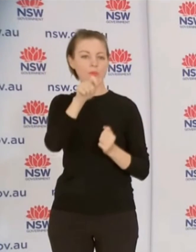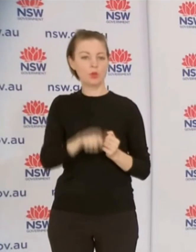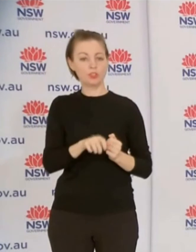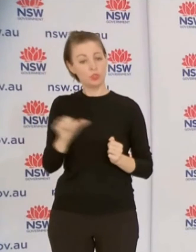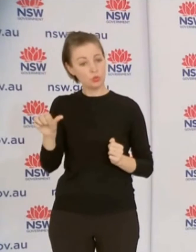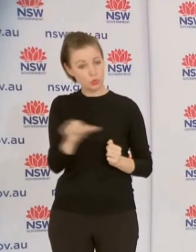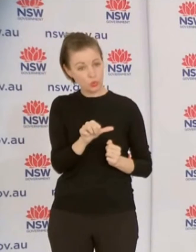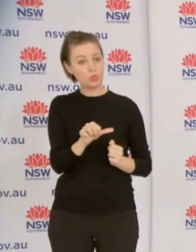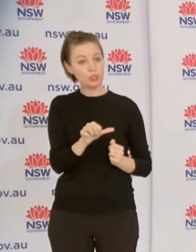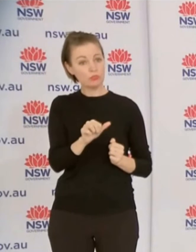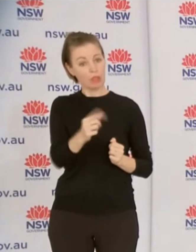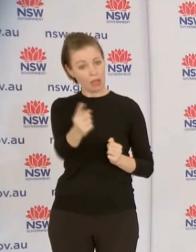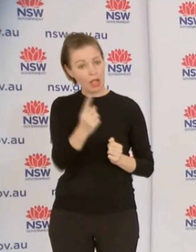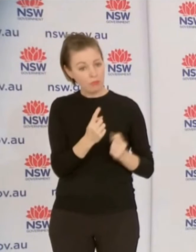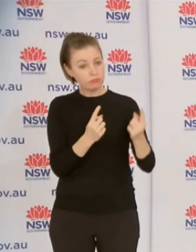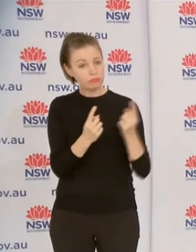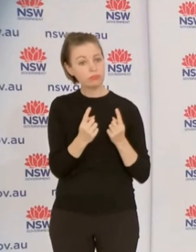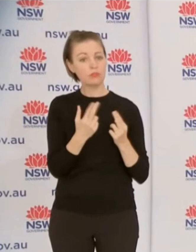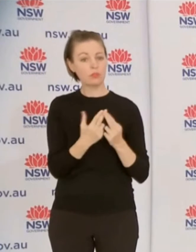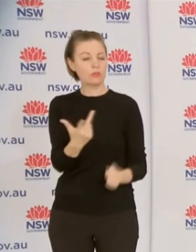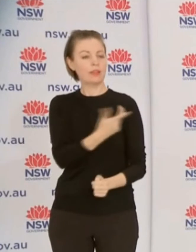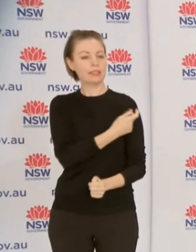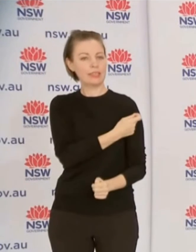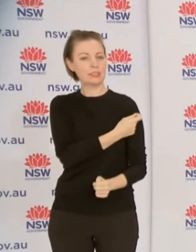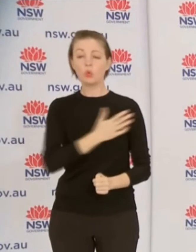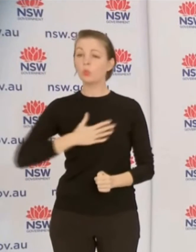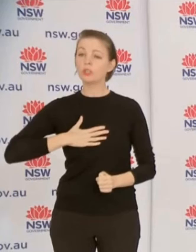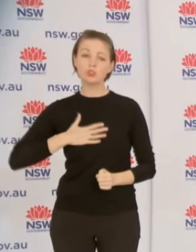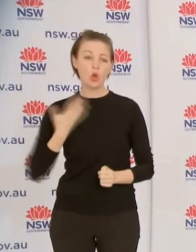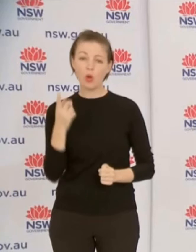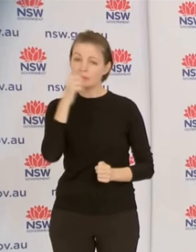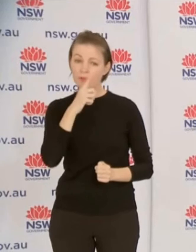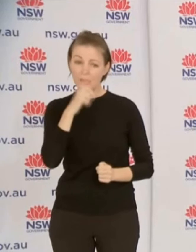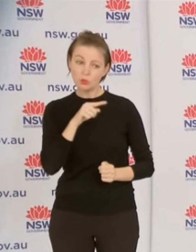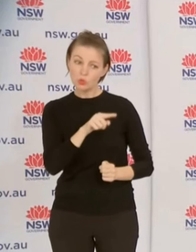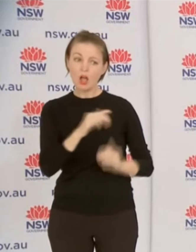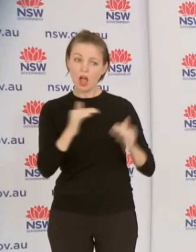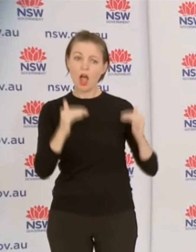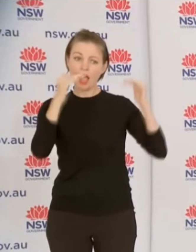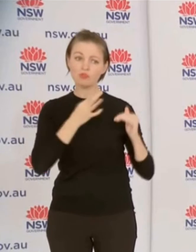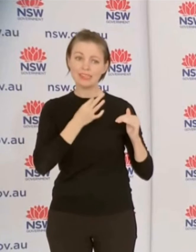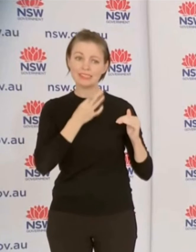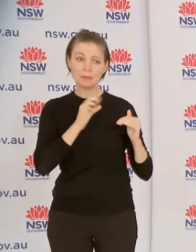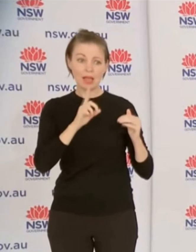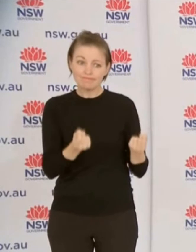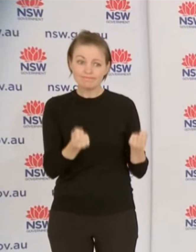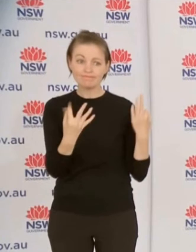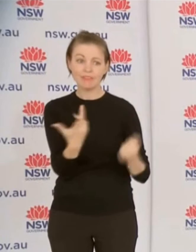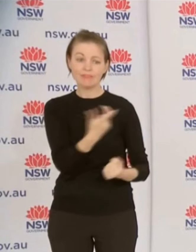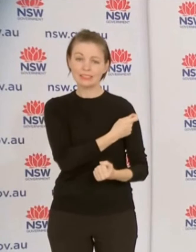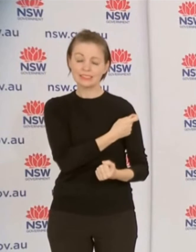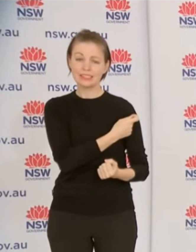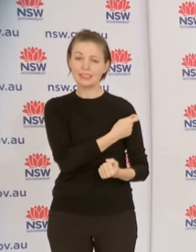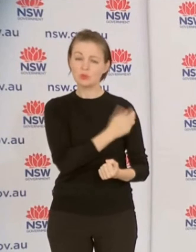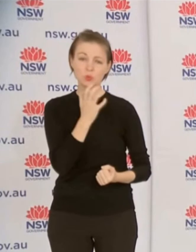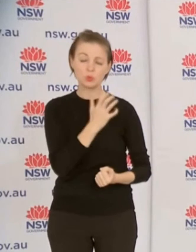should come forward and get vaccinated. We don't want to see anybody vulnerable without vaccine. Vaccines, I mean, this is, I've said a couple of